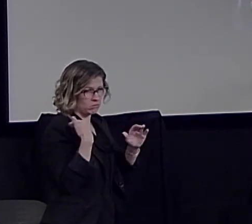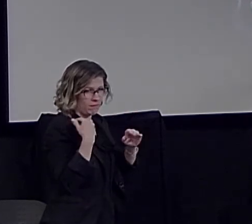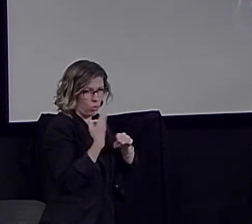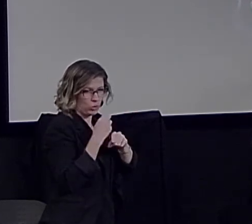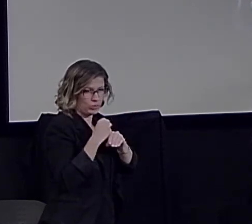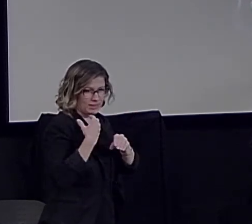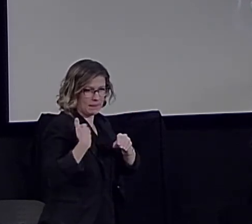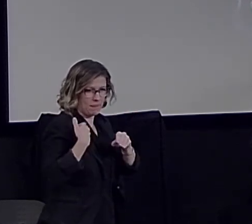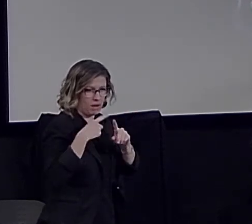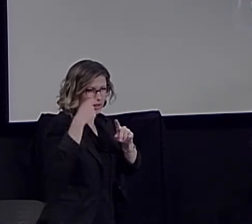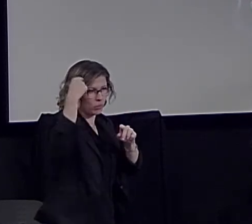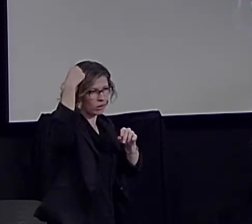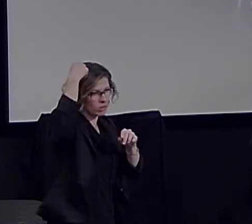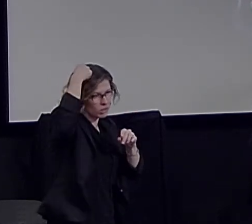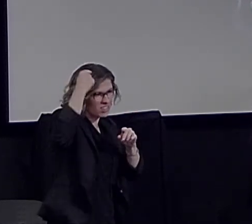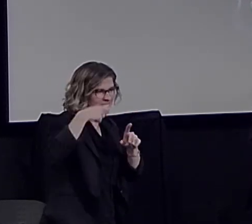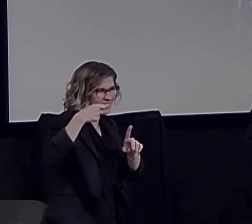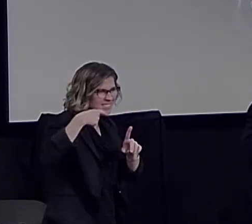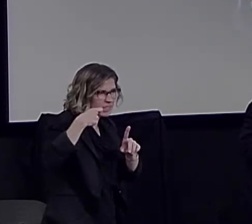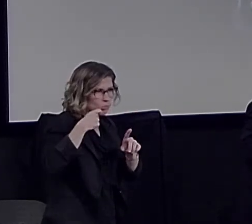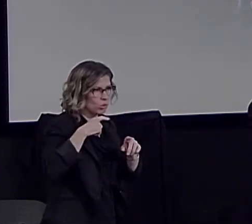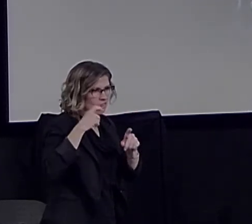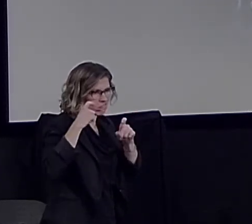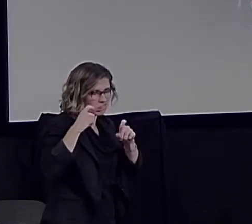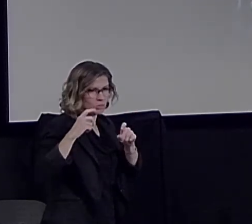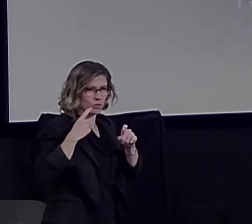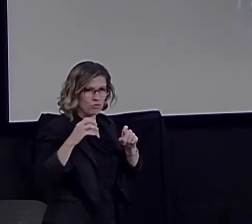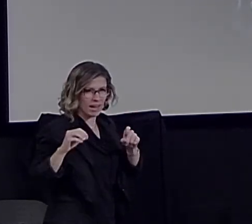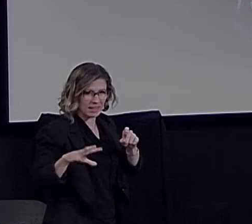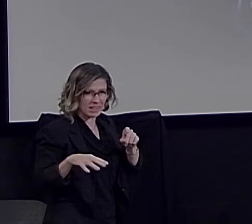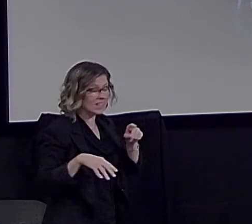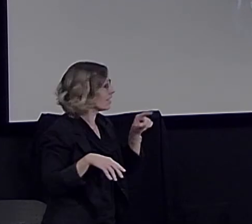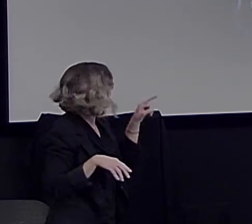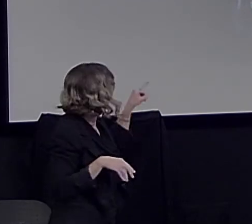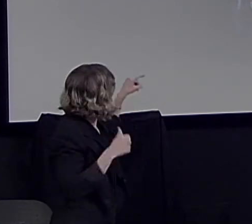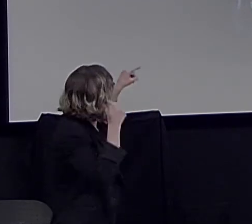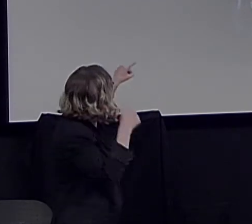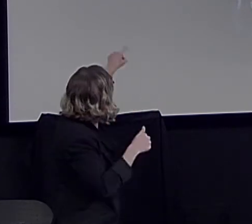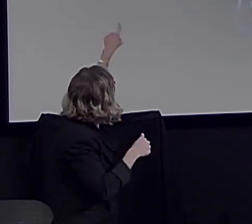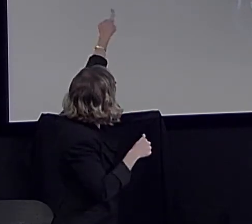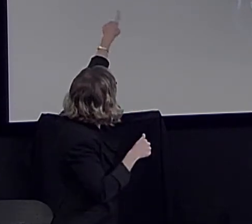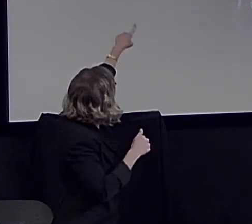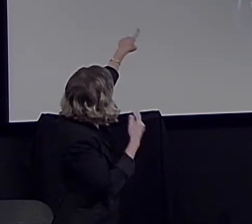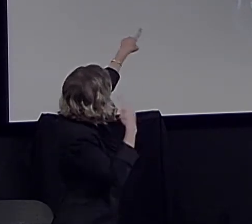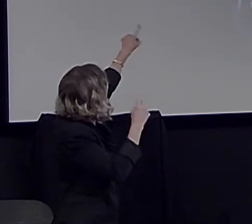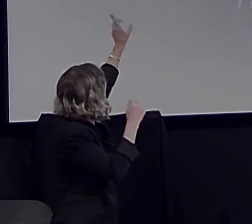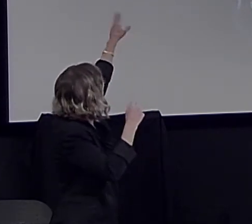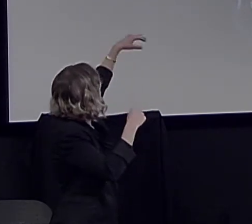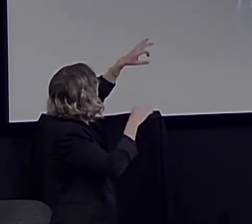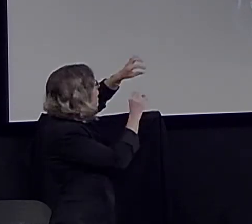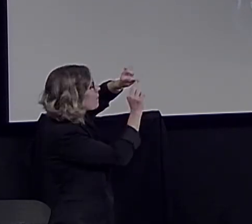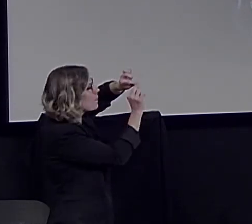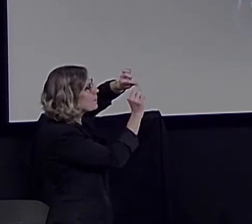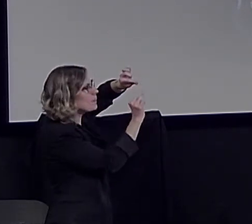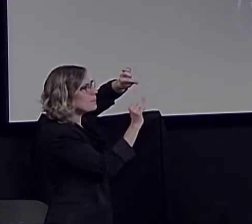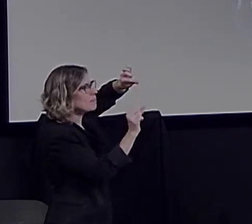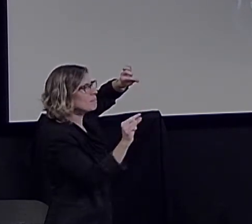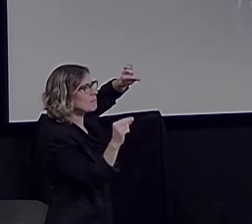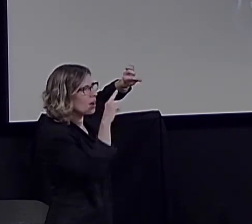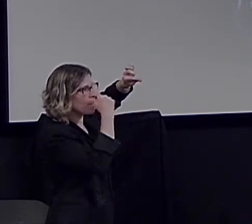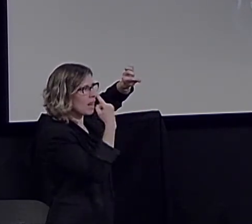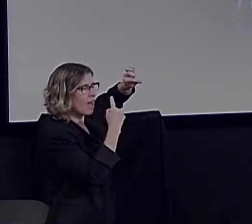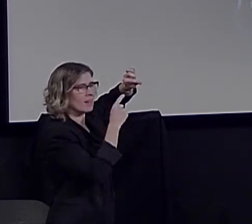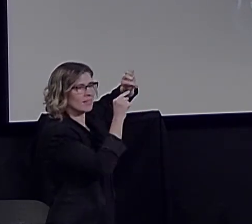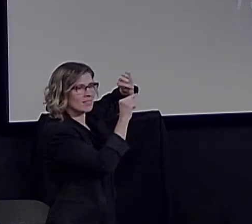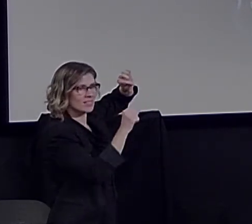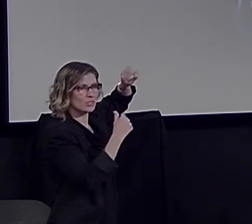put 16 electrodes in the brain. Each of them have 10 leads. So you have 160 points from which you can